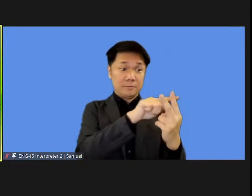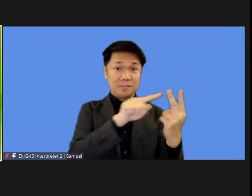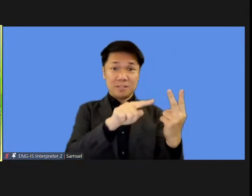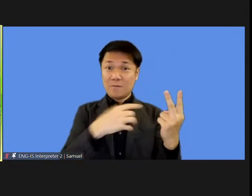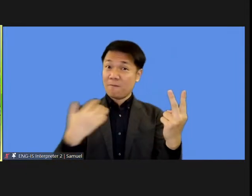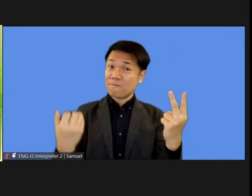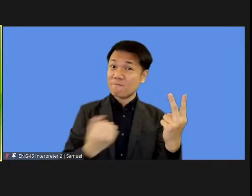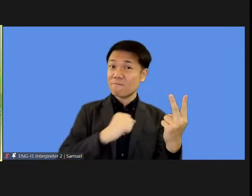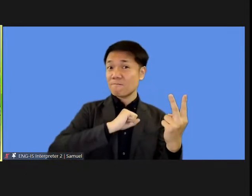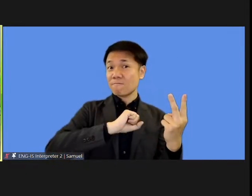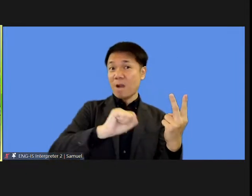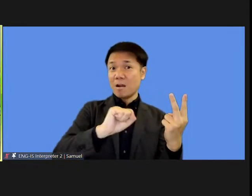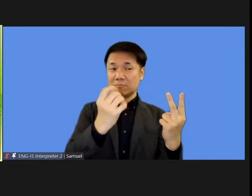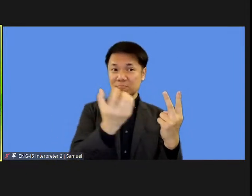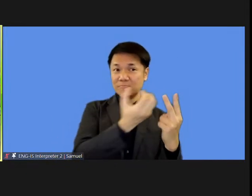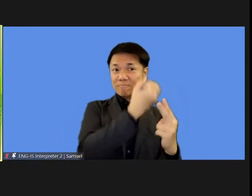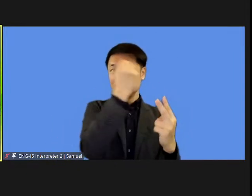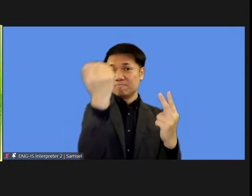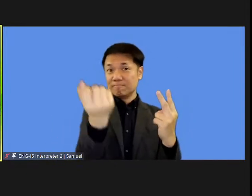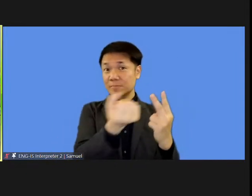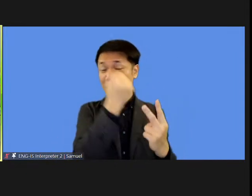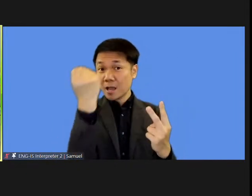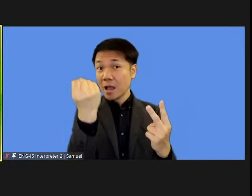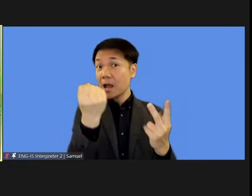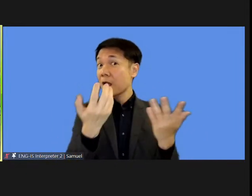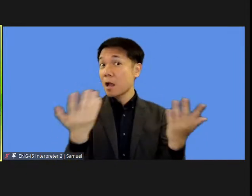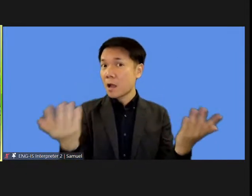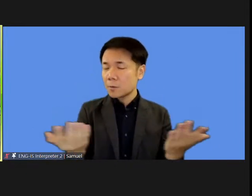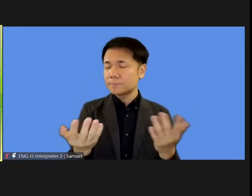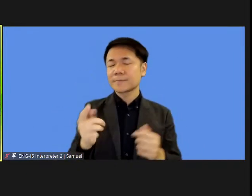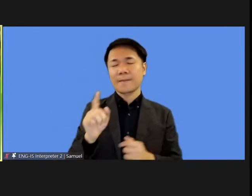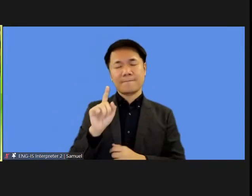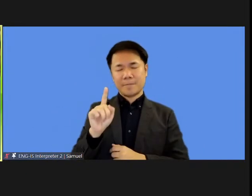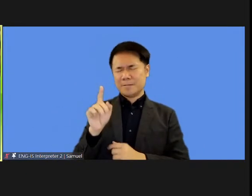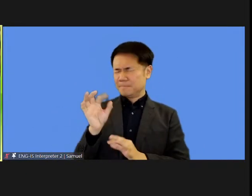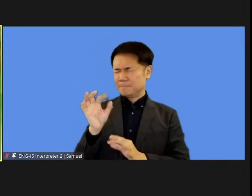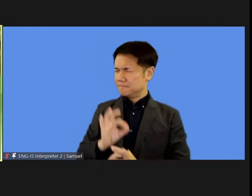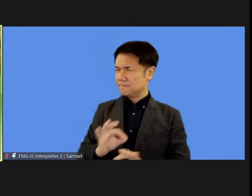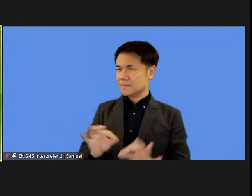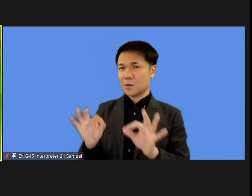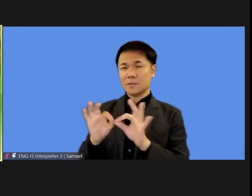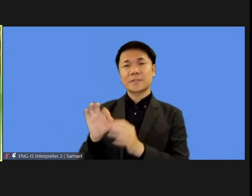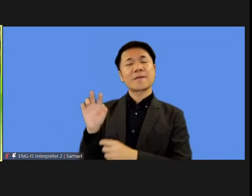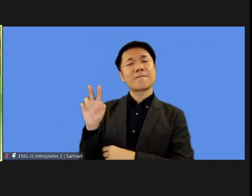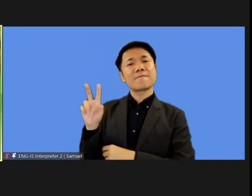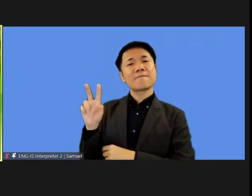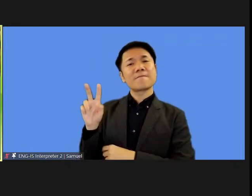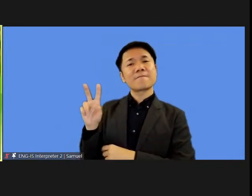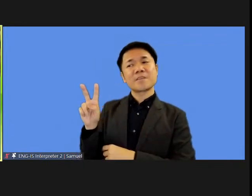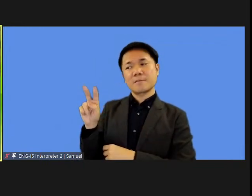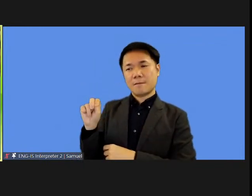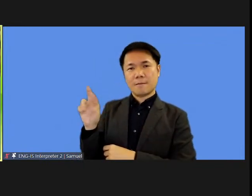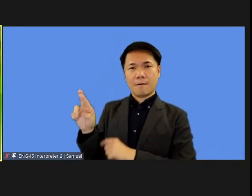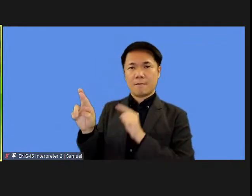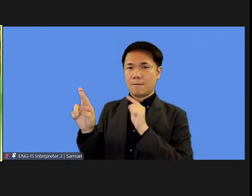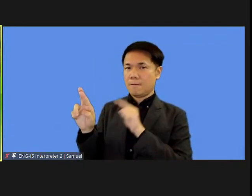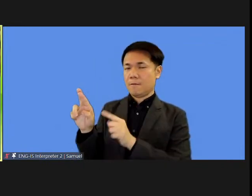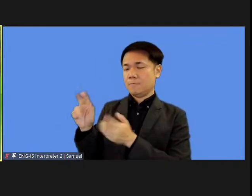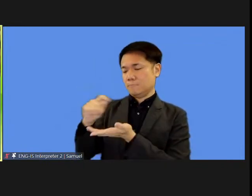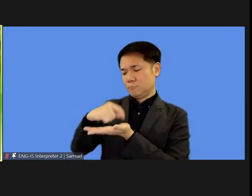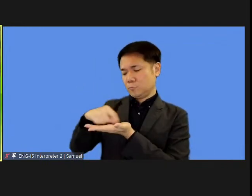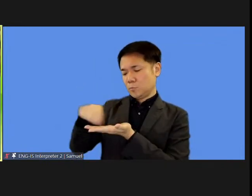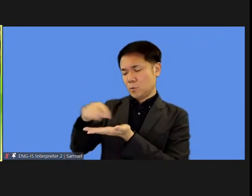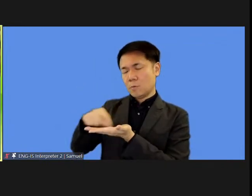goal, like you rightly said, is awareness. If you do not know the issue, you cannot bring up the solution.